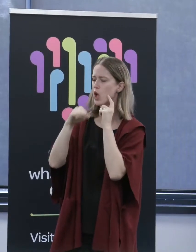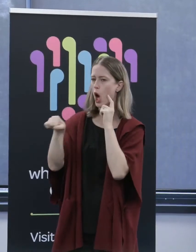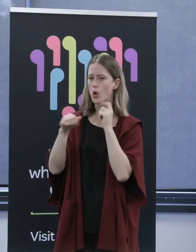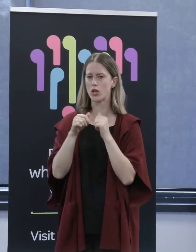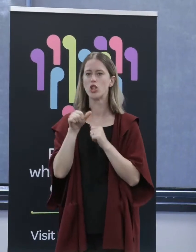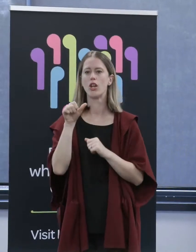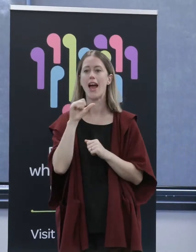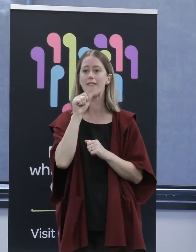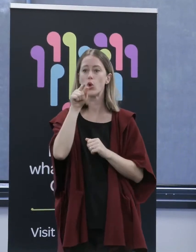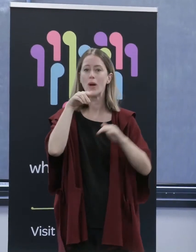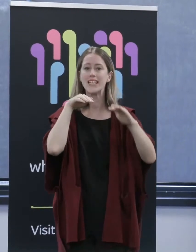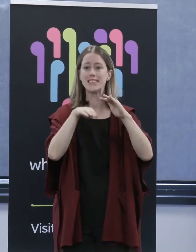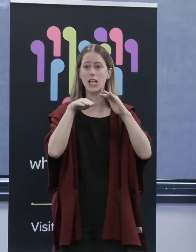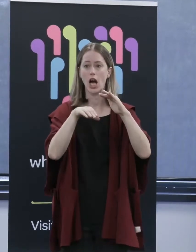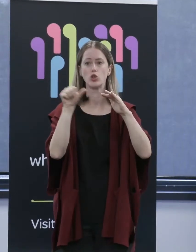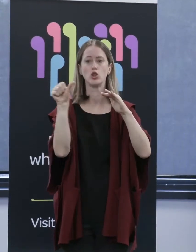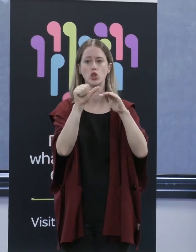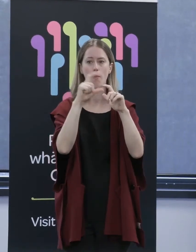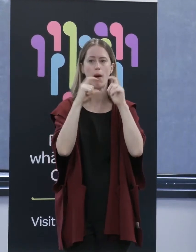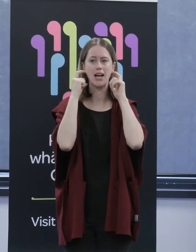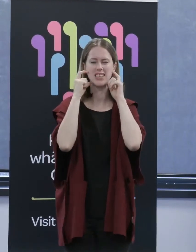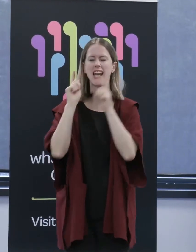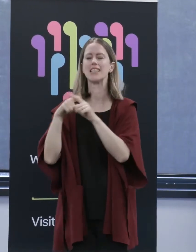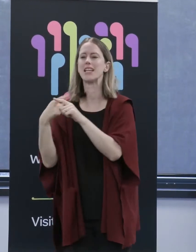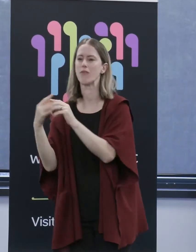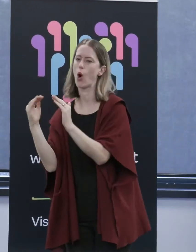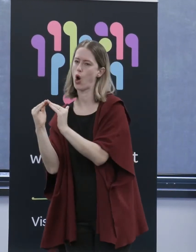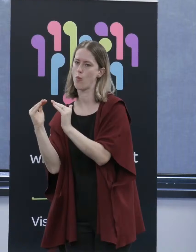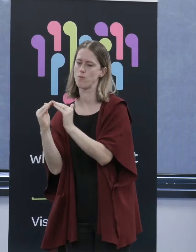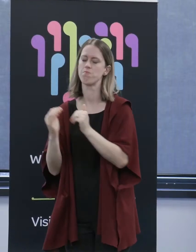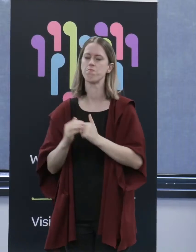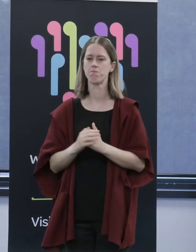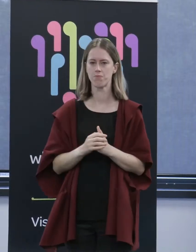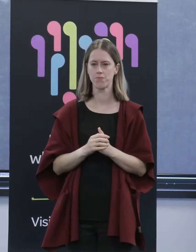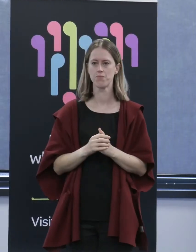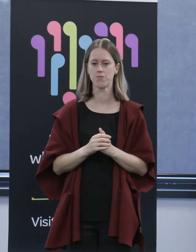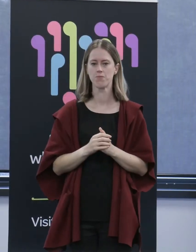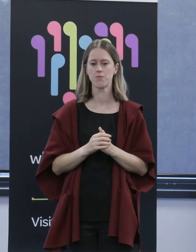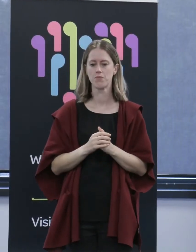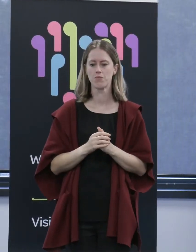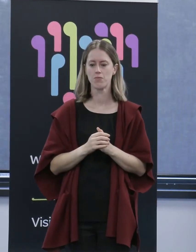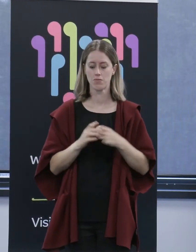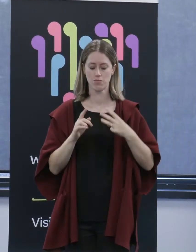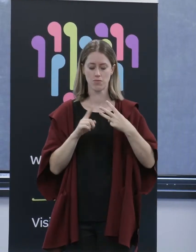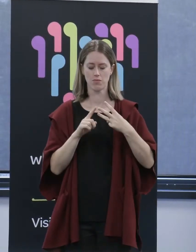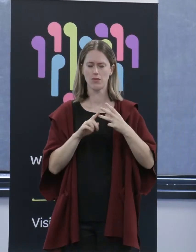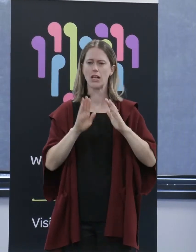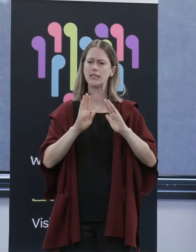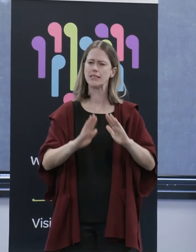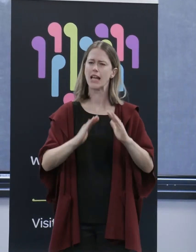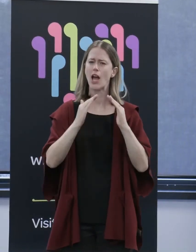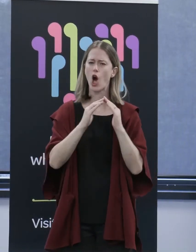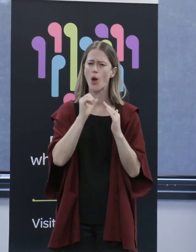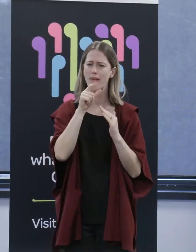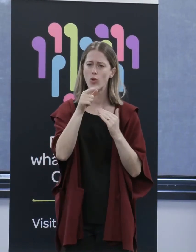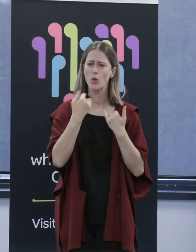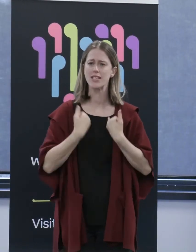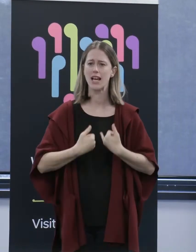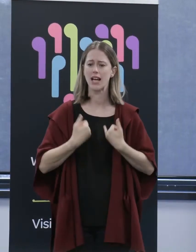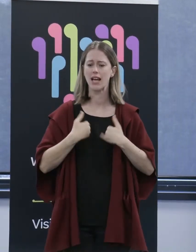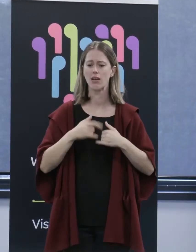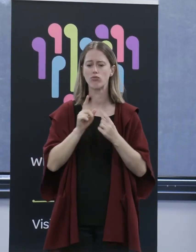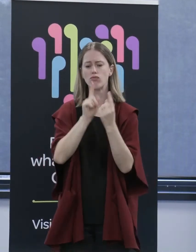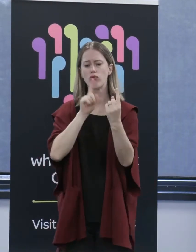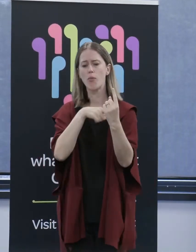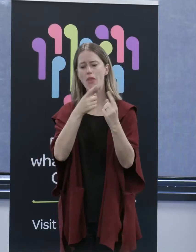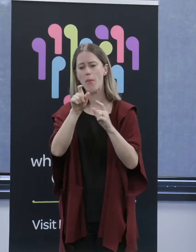mask indoors whenever you're not at home. And third, and very importantly, stay at home if you're unwell and avoid